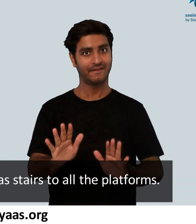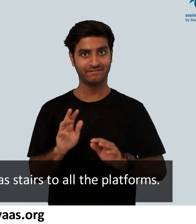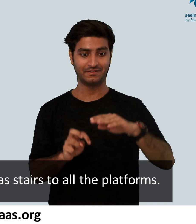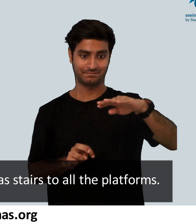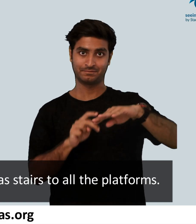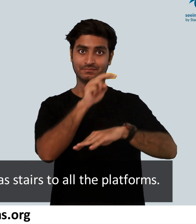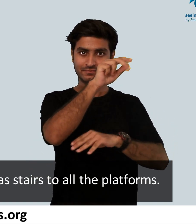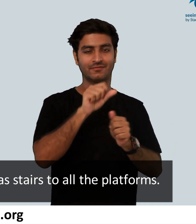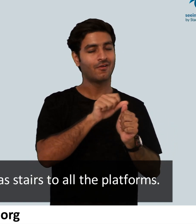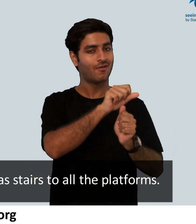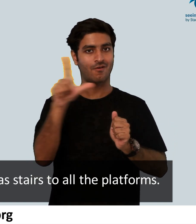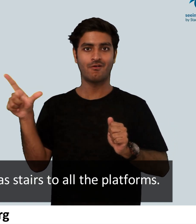all the platforms.